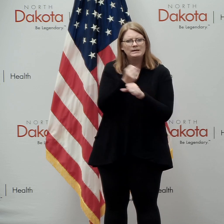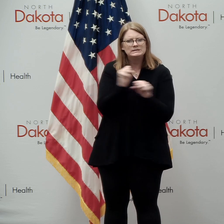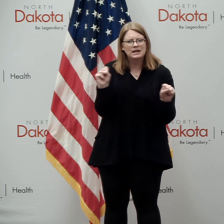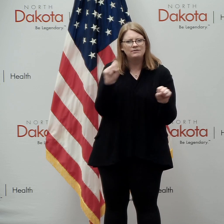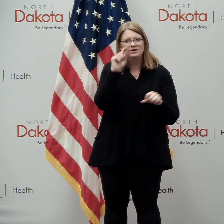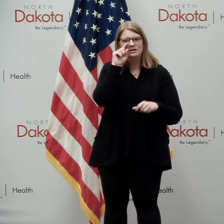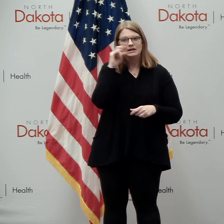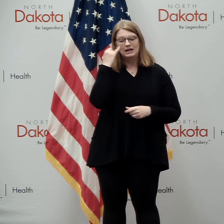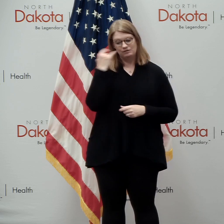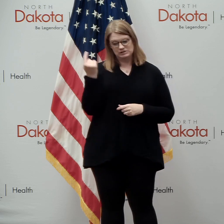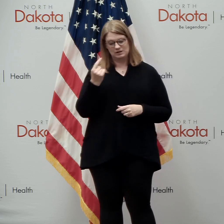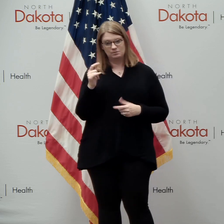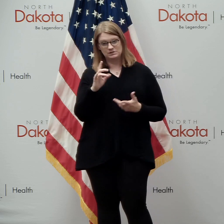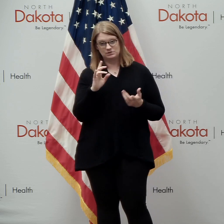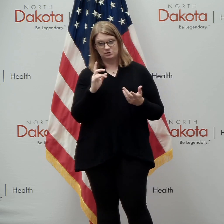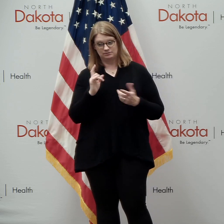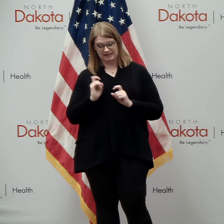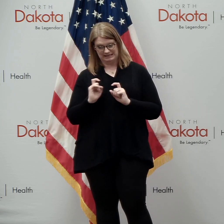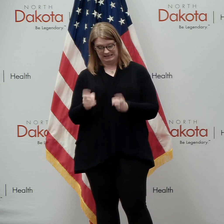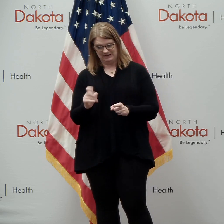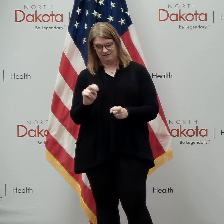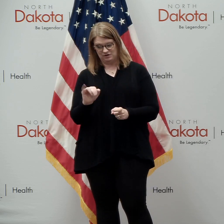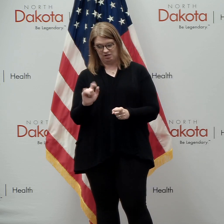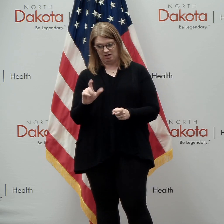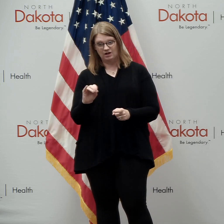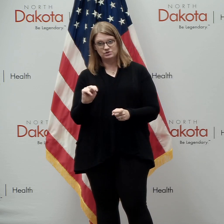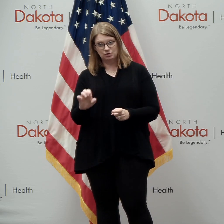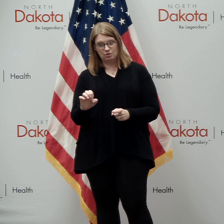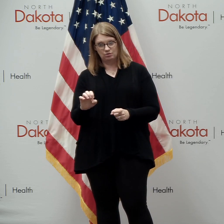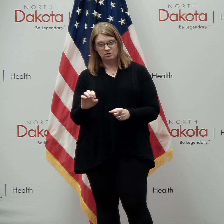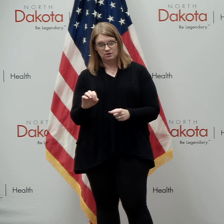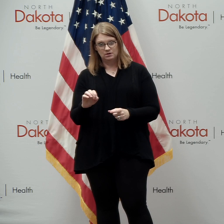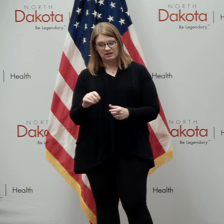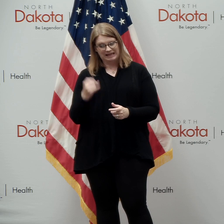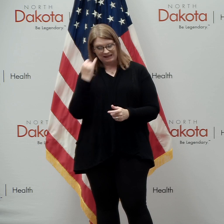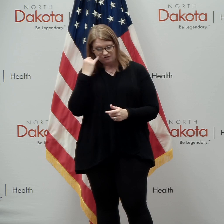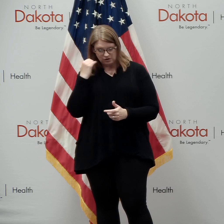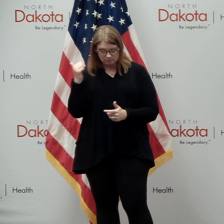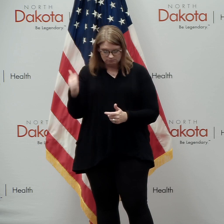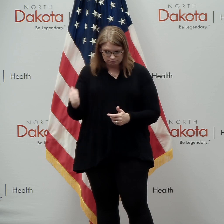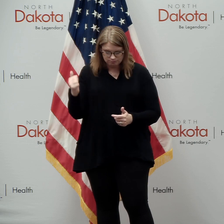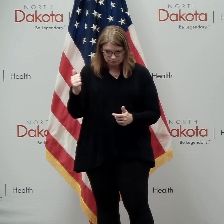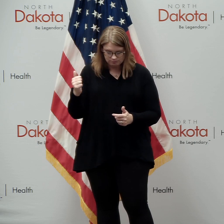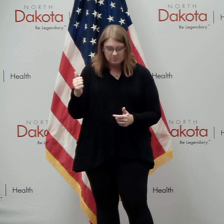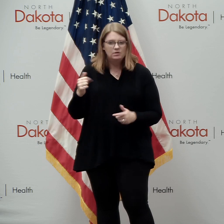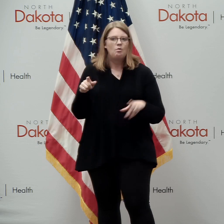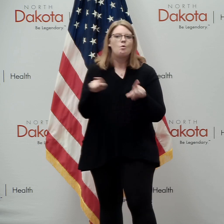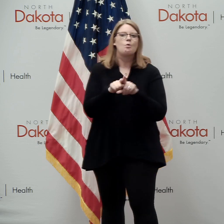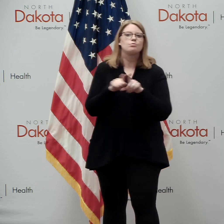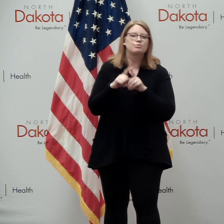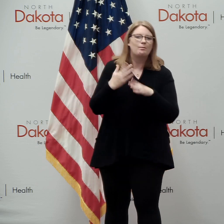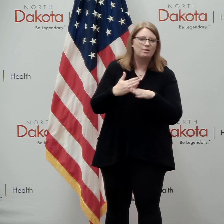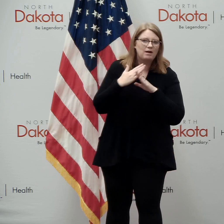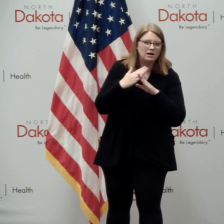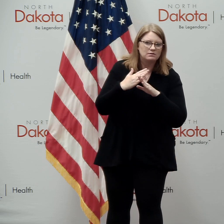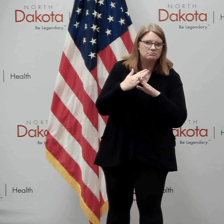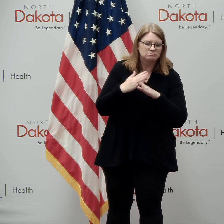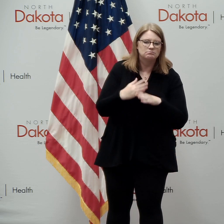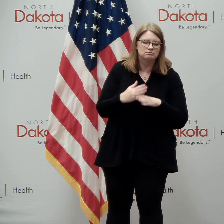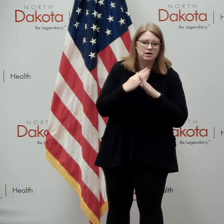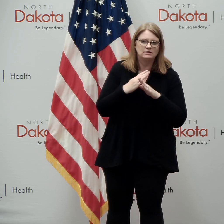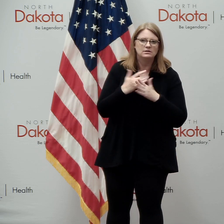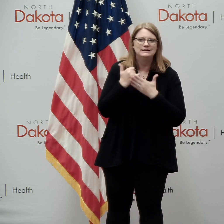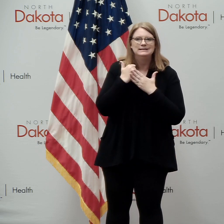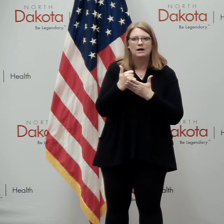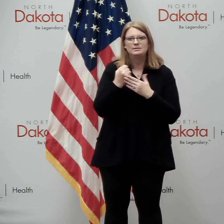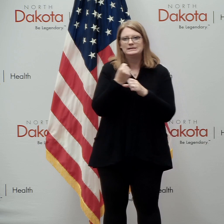administers naloxone to help reverse an overdose, if you do that before the first responders get there, you're also protected from liability from trying to help save